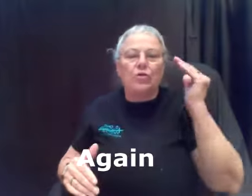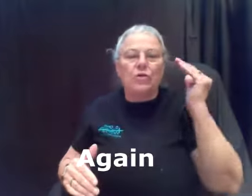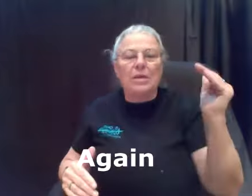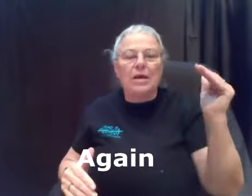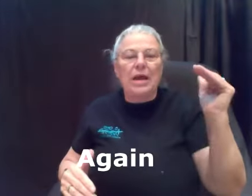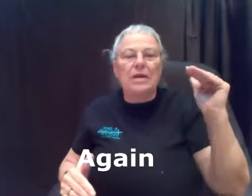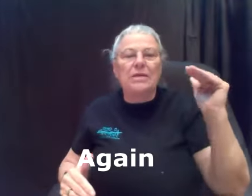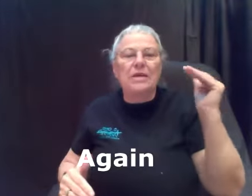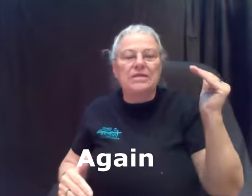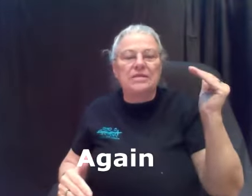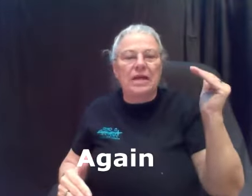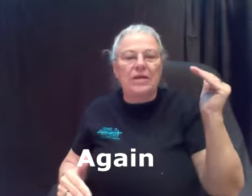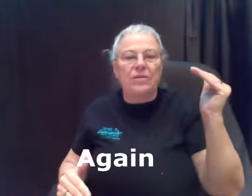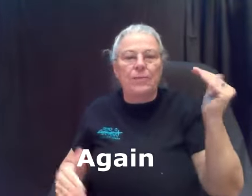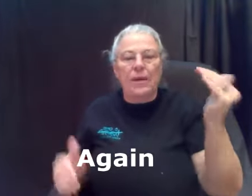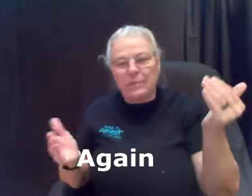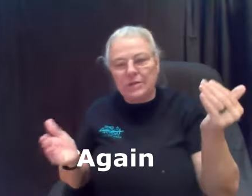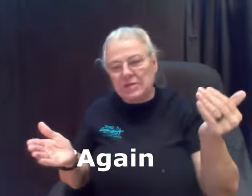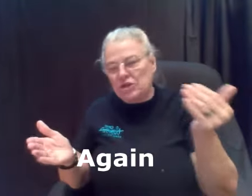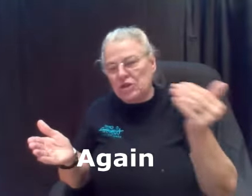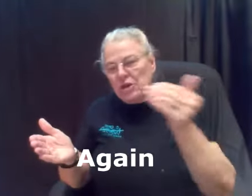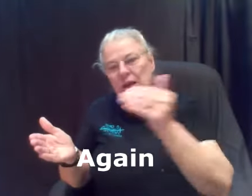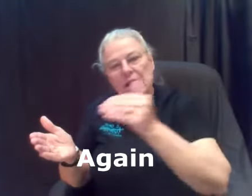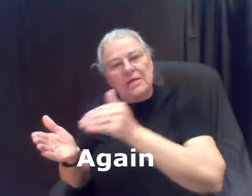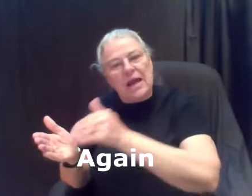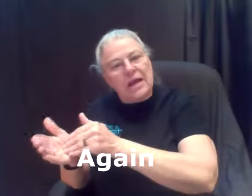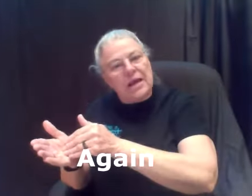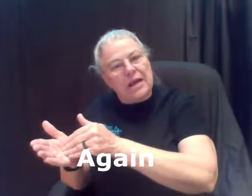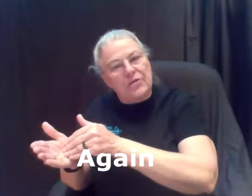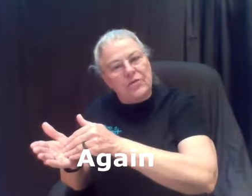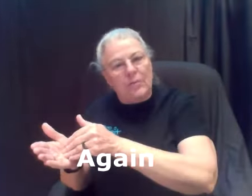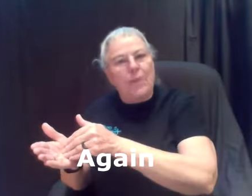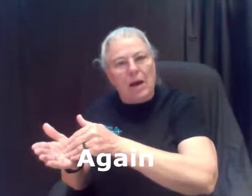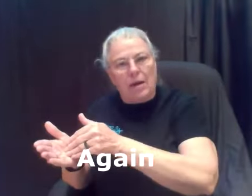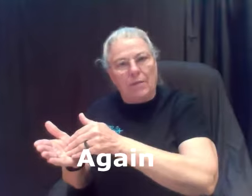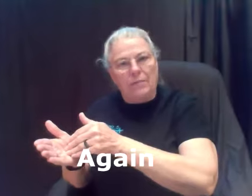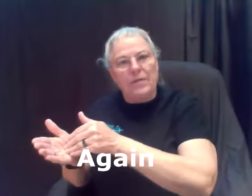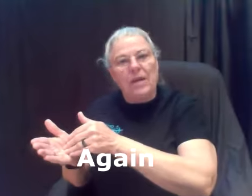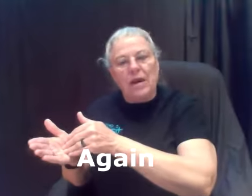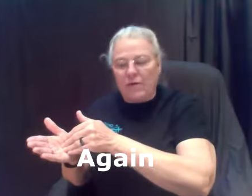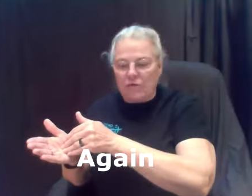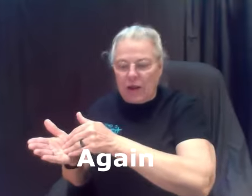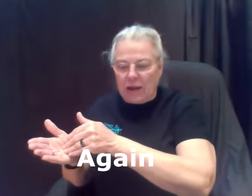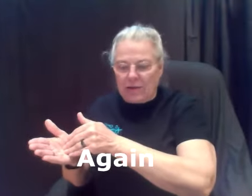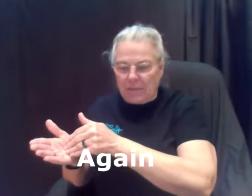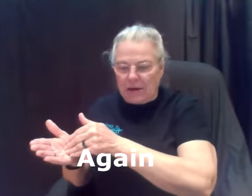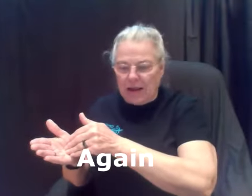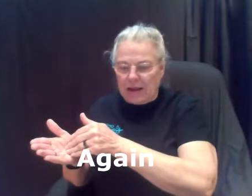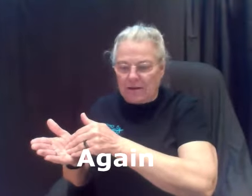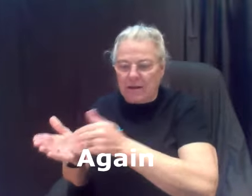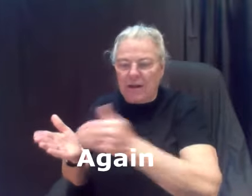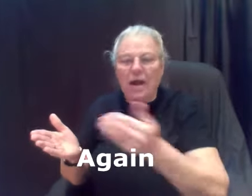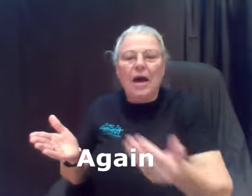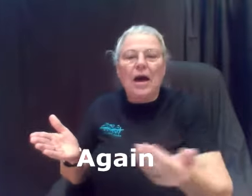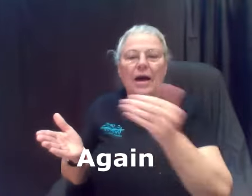dominant hand is in the bent position. Take it into the palm of your non-dominant hand.